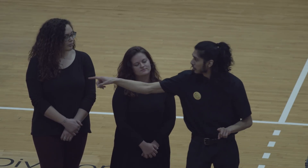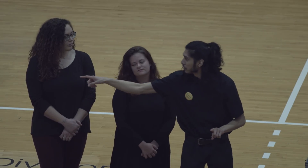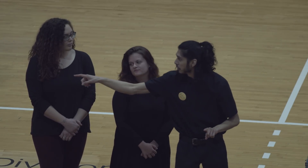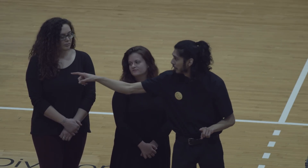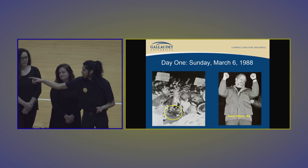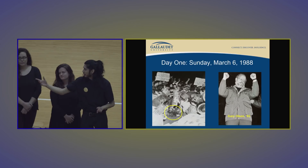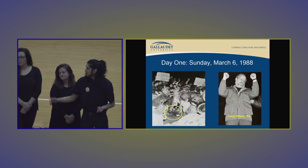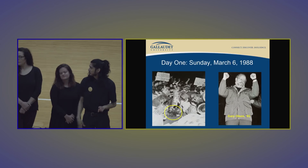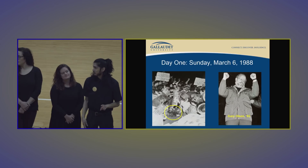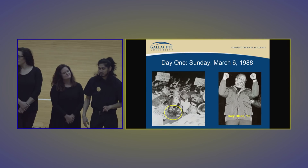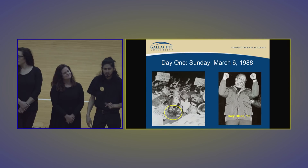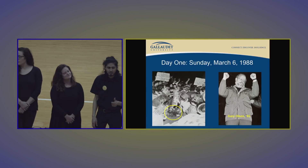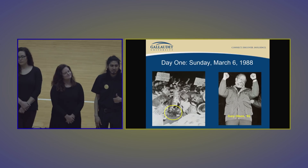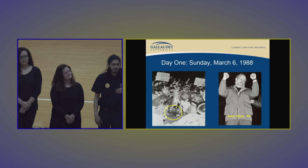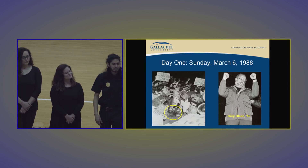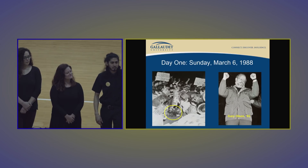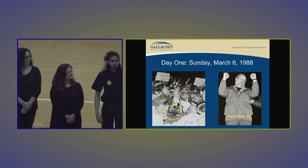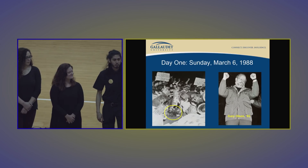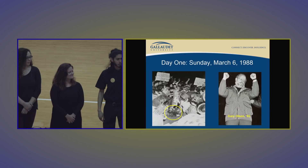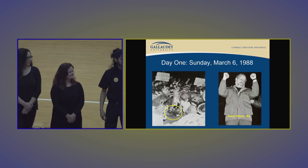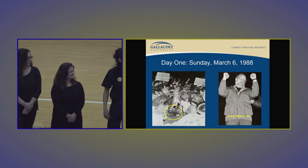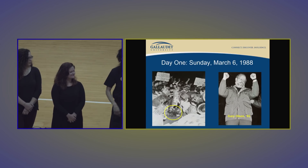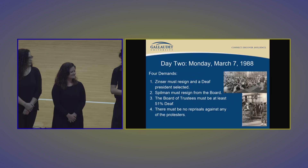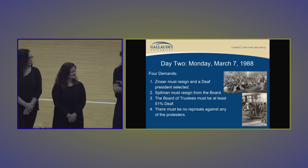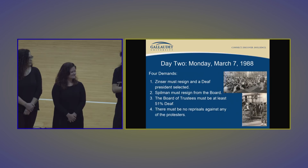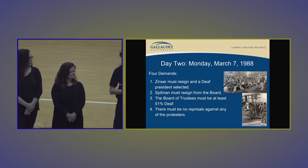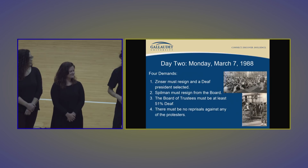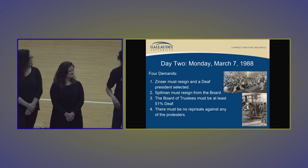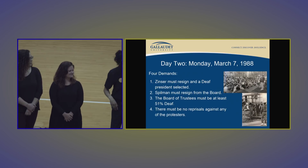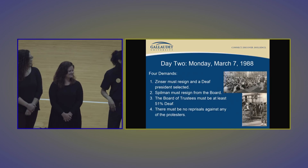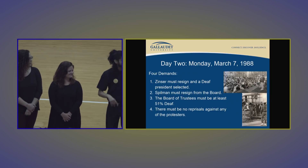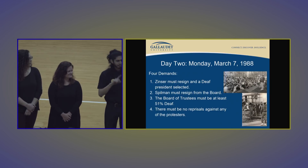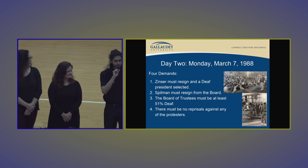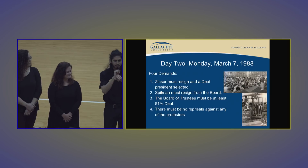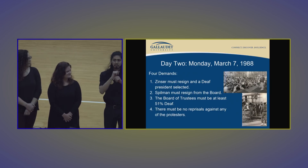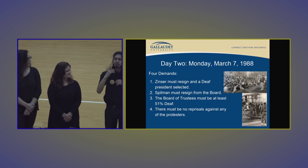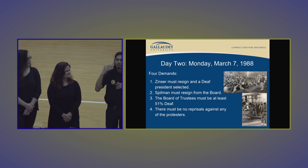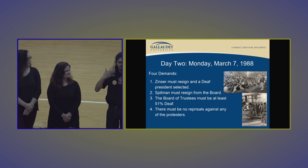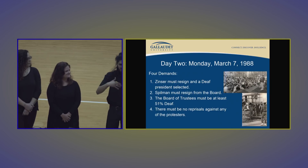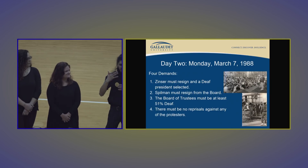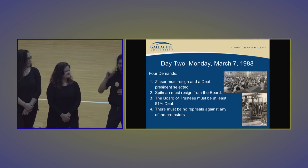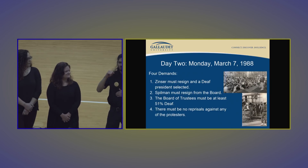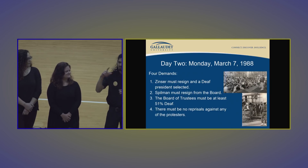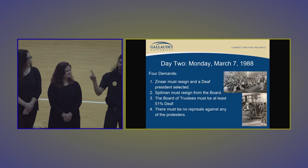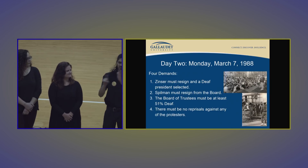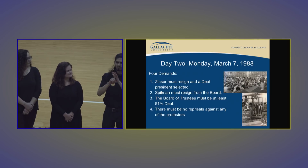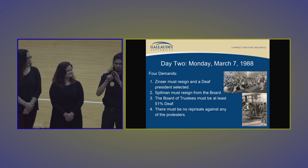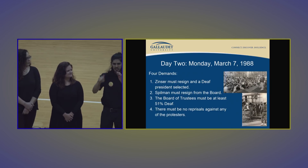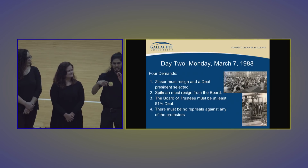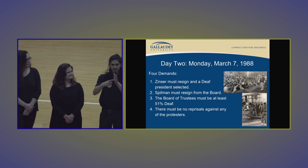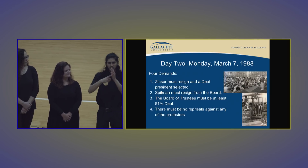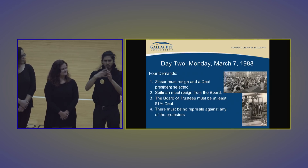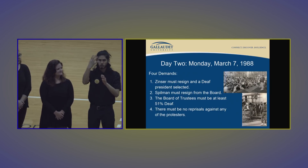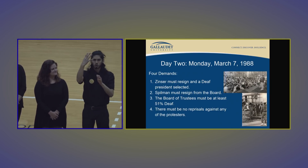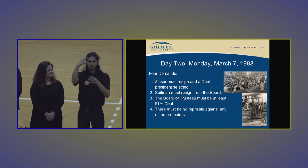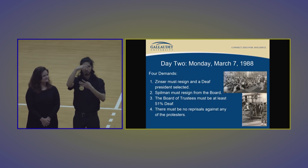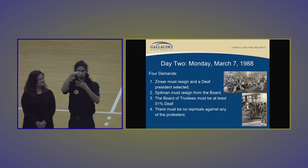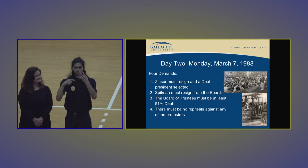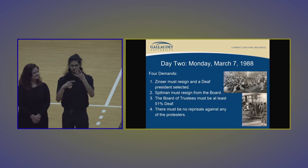Zinser. And there, they were burning those announcement papers en masse. And so they